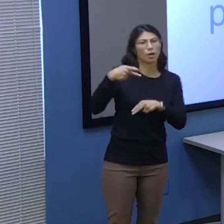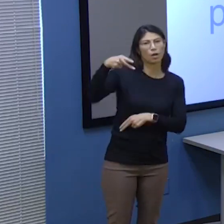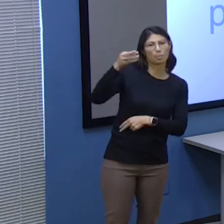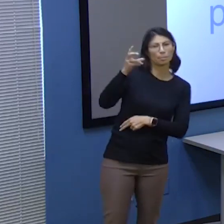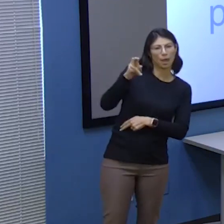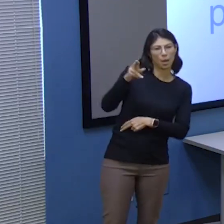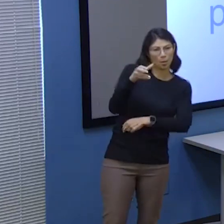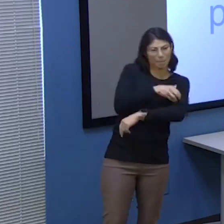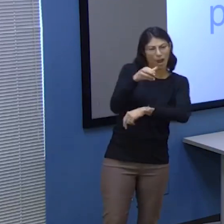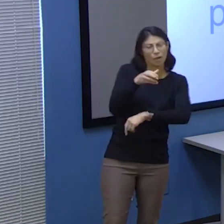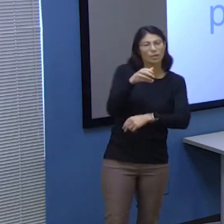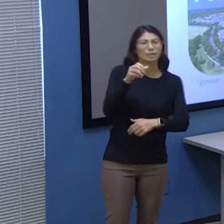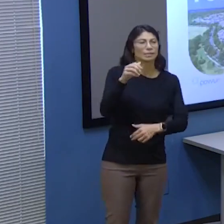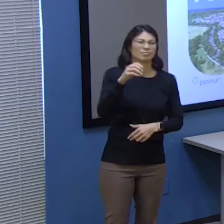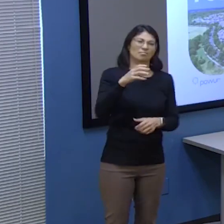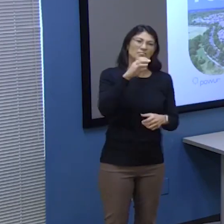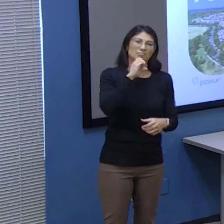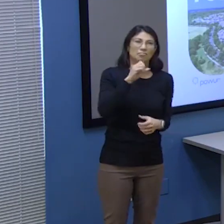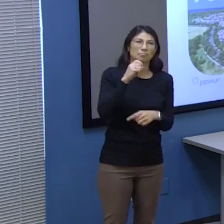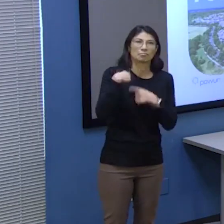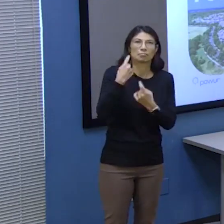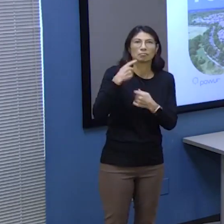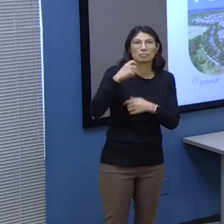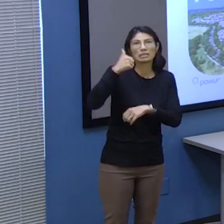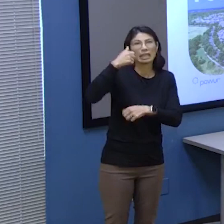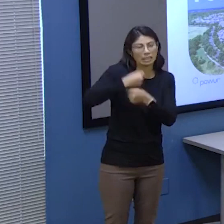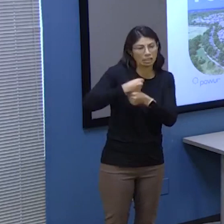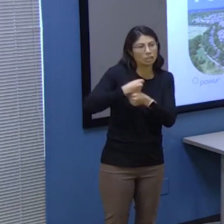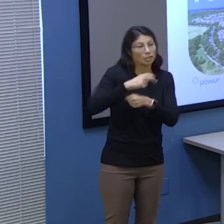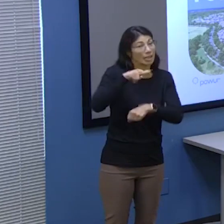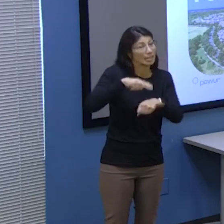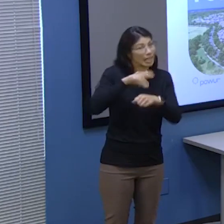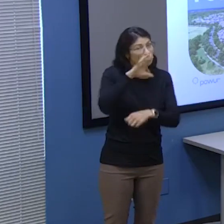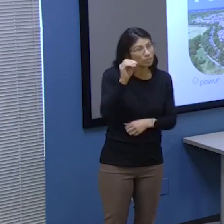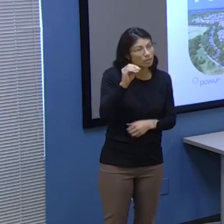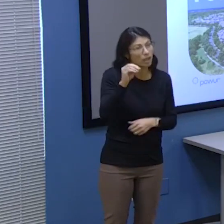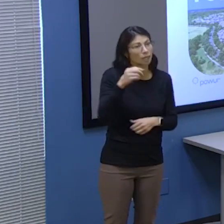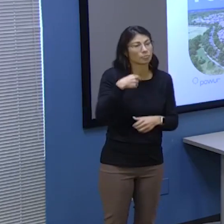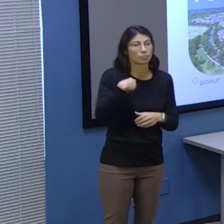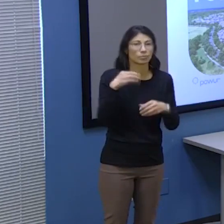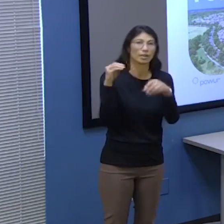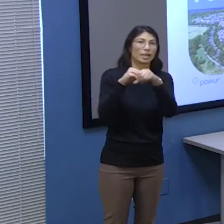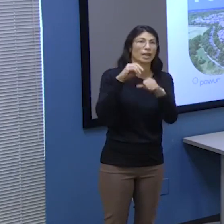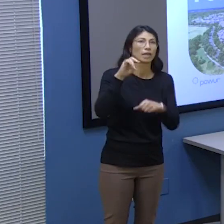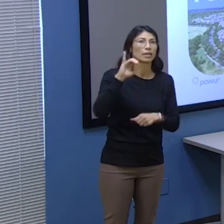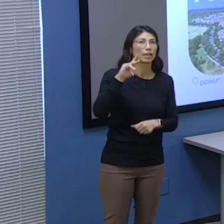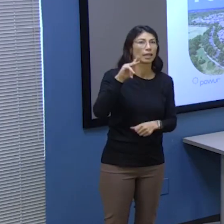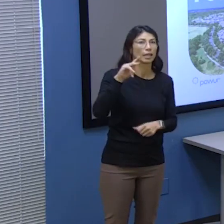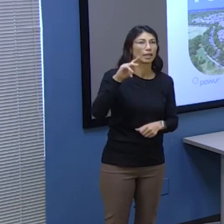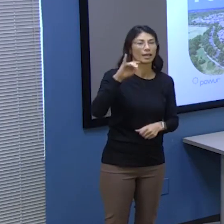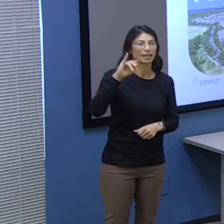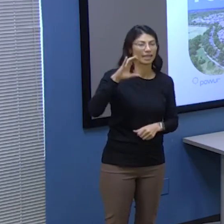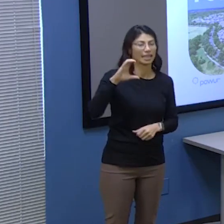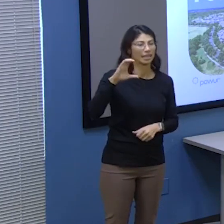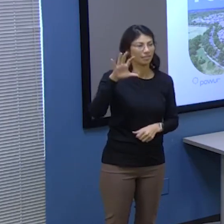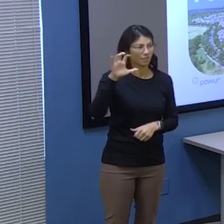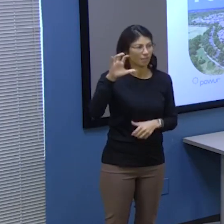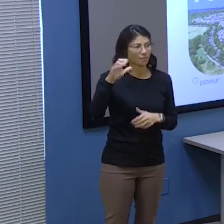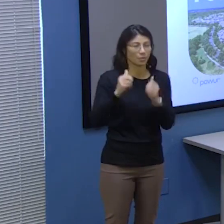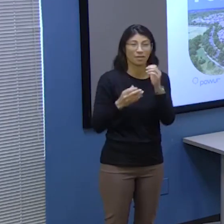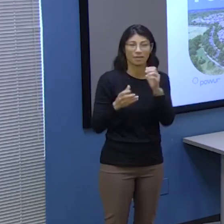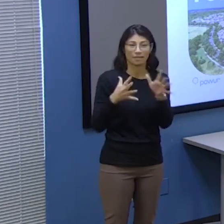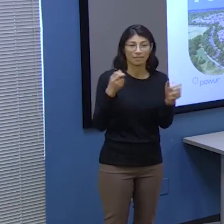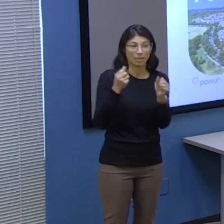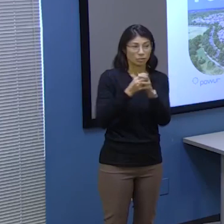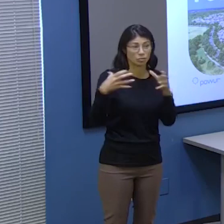It's a 10-year-old national company. We've ranked in the Inc. 5000 business list of fastest growing private companies